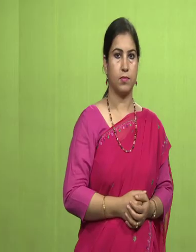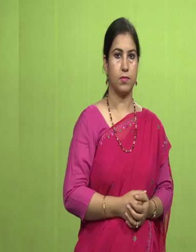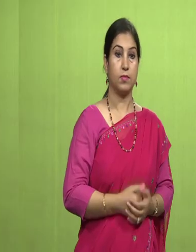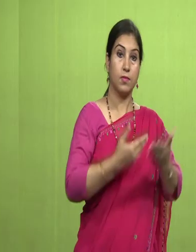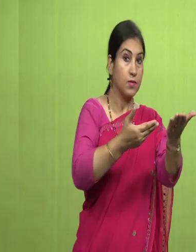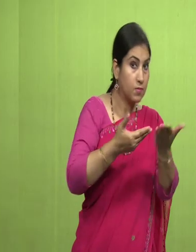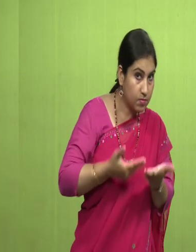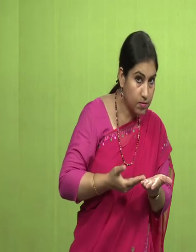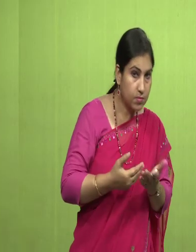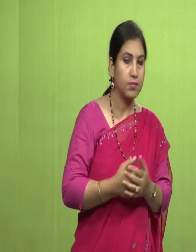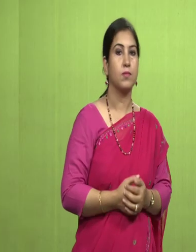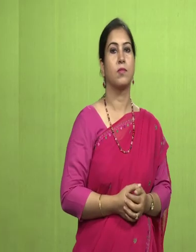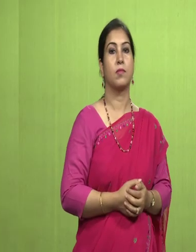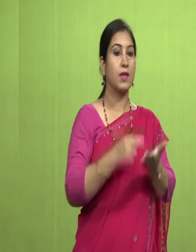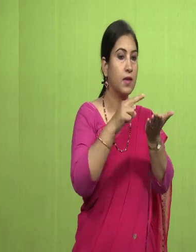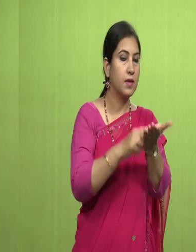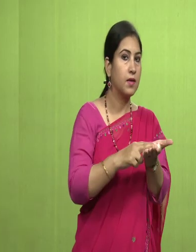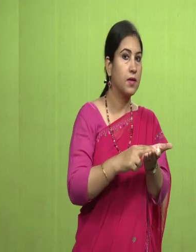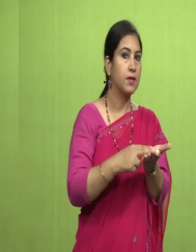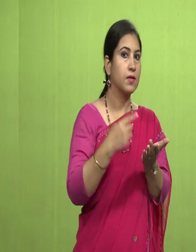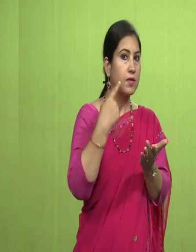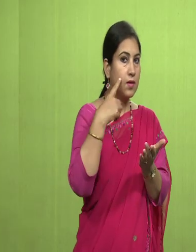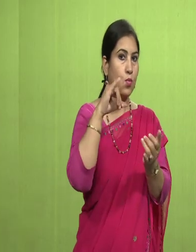Hello learners, welcome to NIOS.